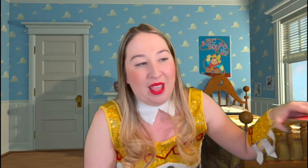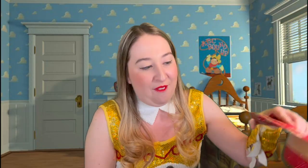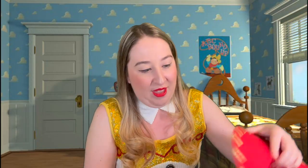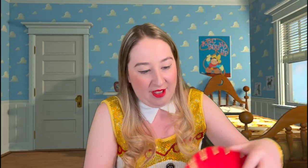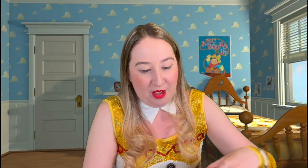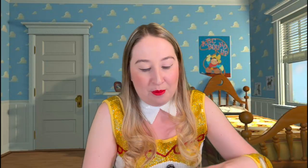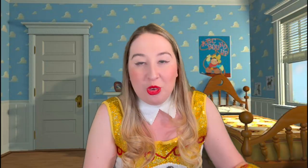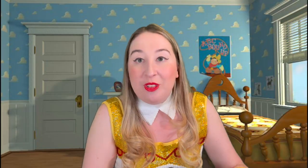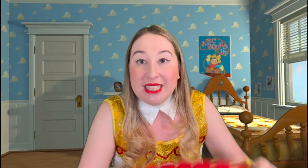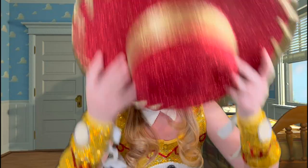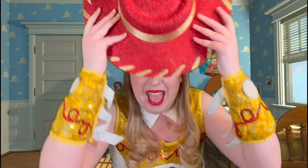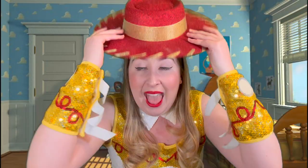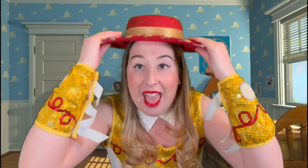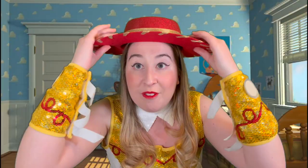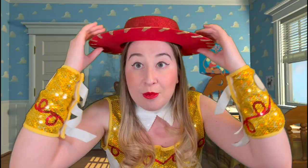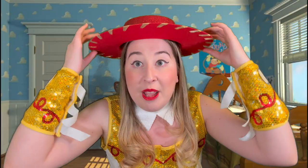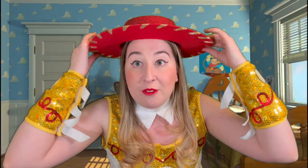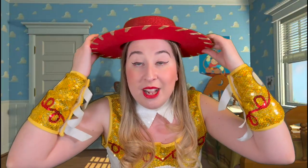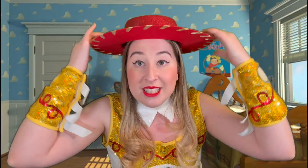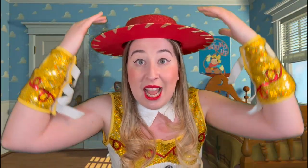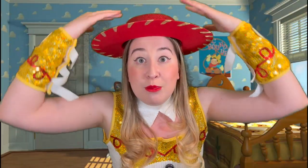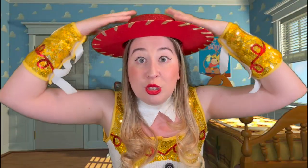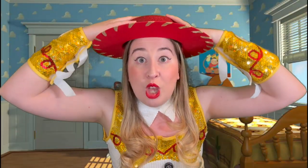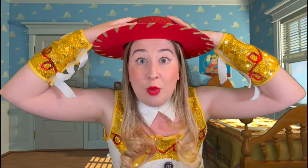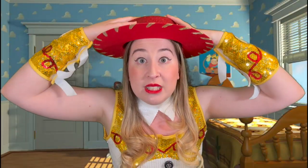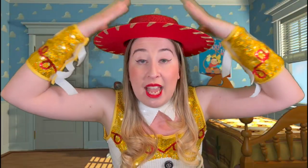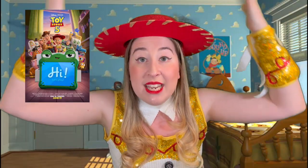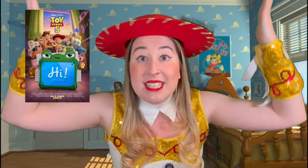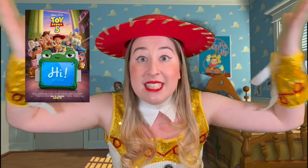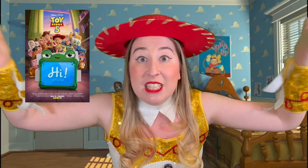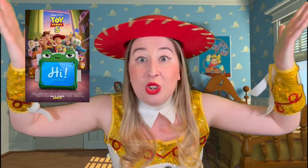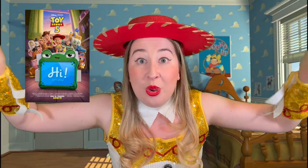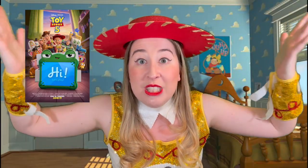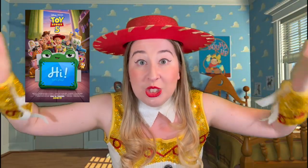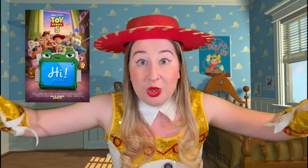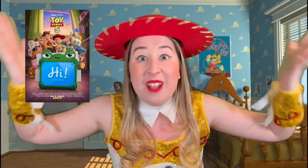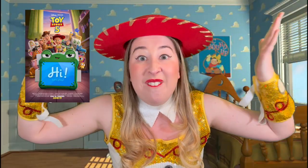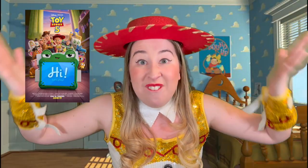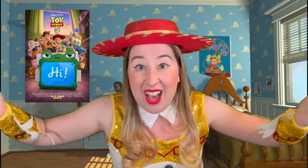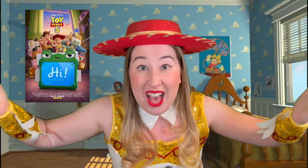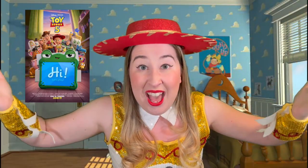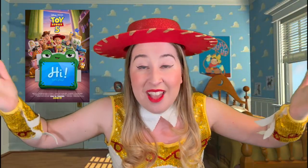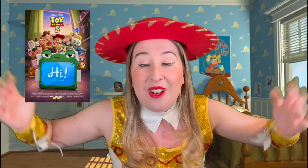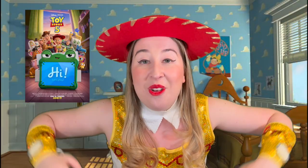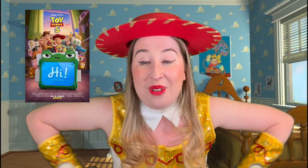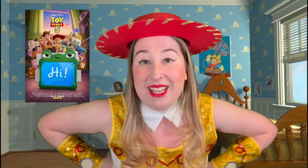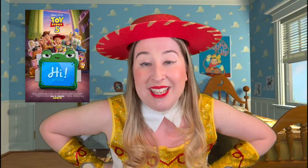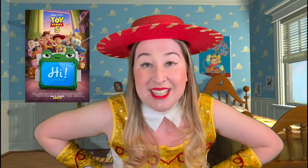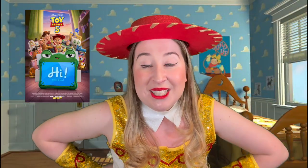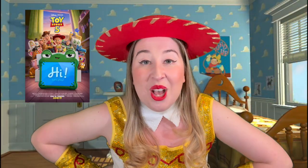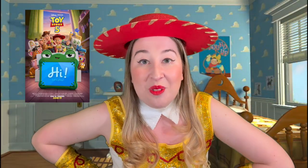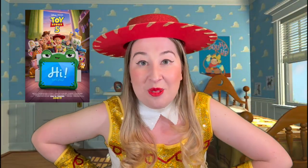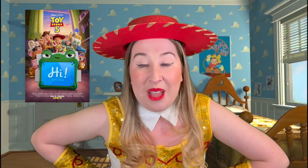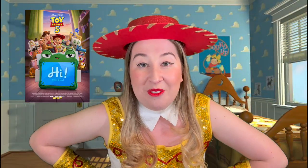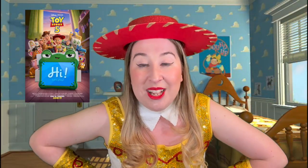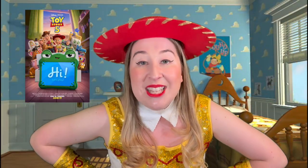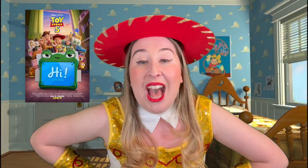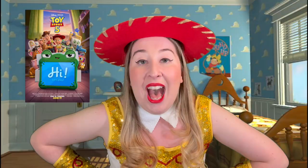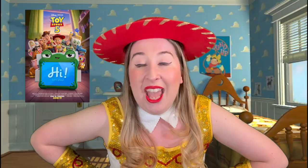favorite movies ever, my friends, and I'm so excited to see Toy Story 5. Oh my goodness. Well, my friends, I hope